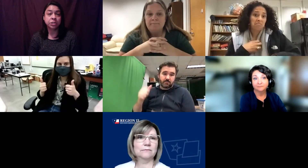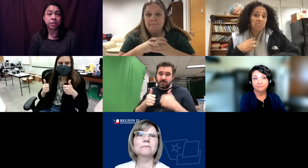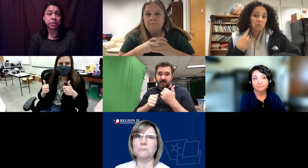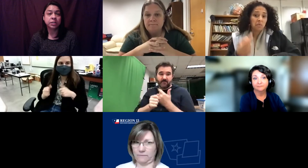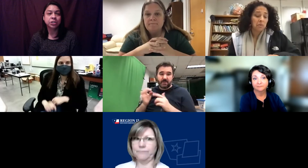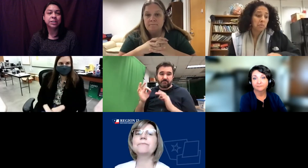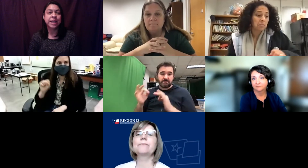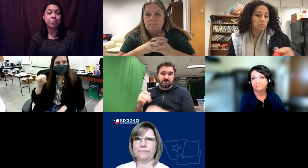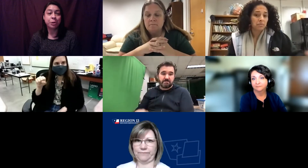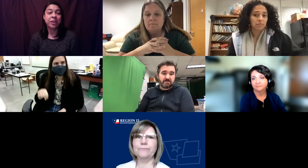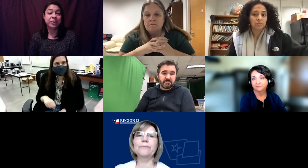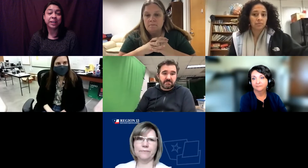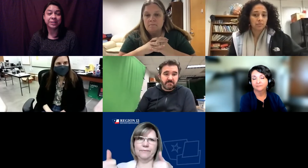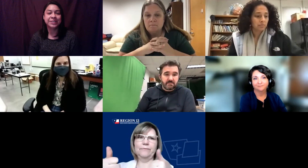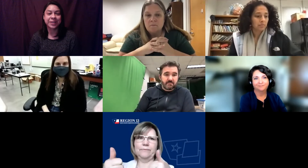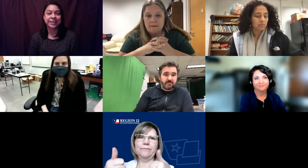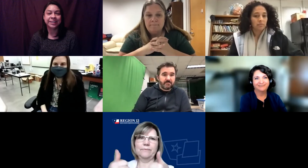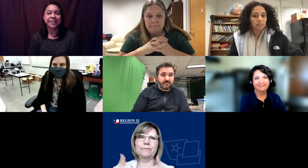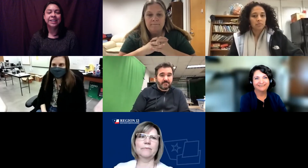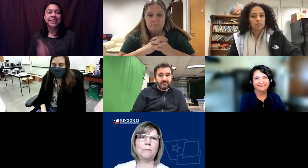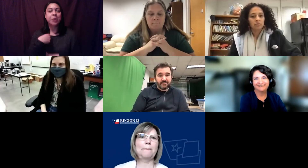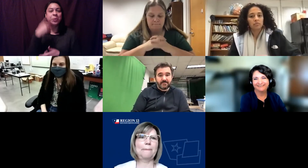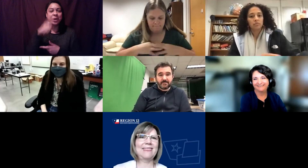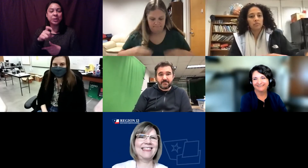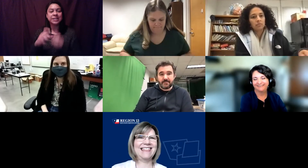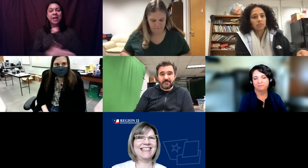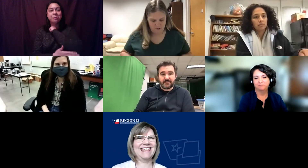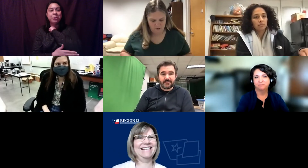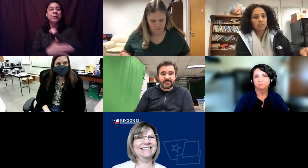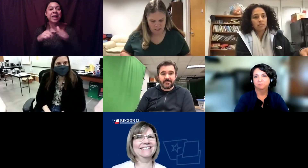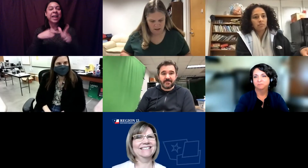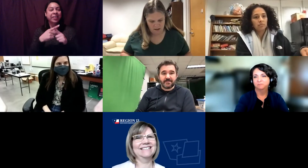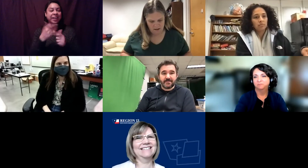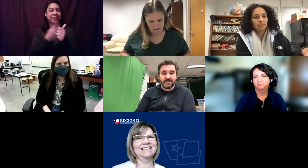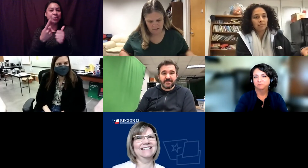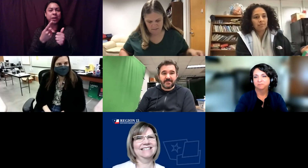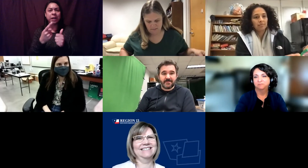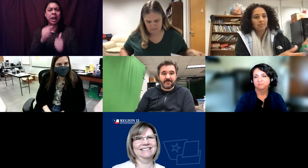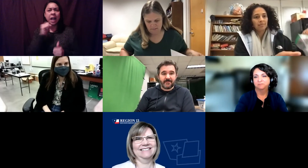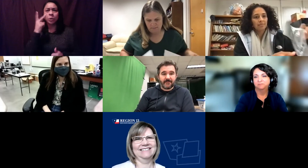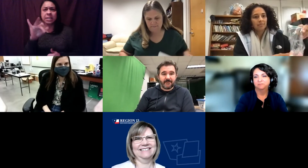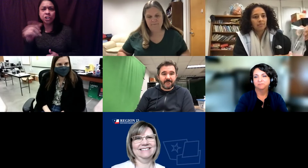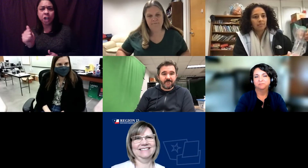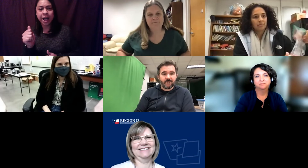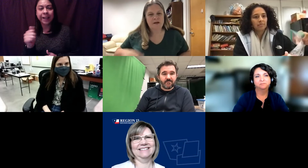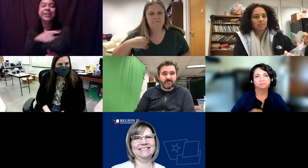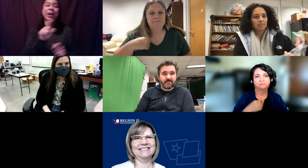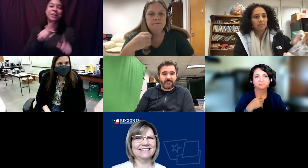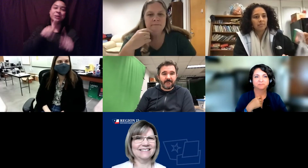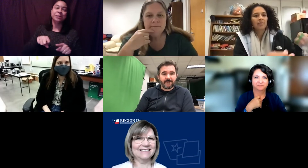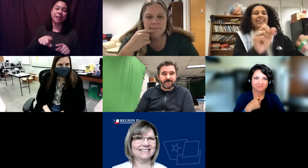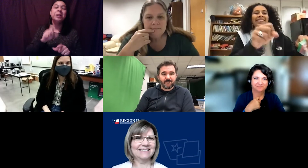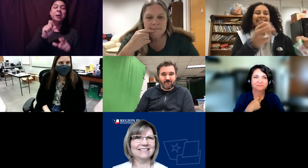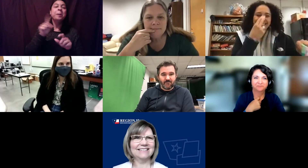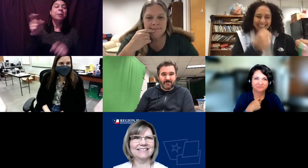good, Sonia? Just the elbow, everything else is fine. Yeah, we noticed the elbow and then everyone, I don't see Jacques, you had